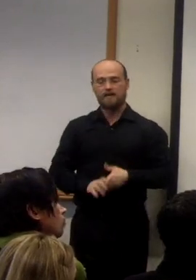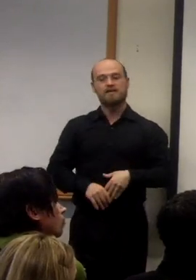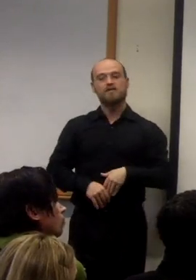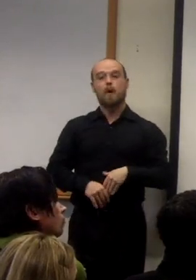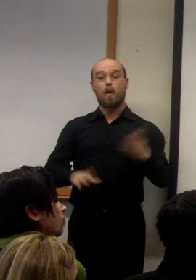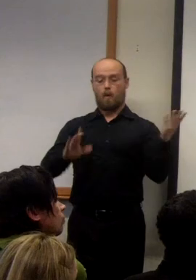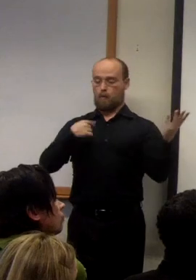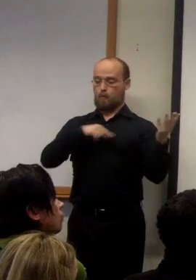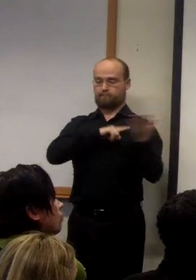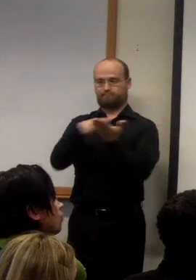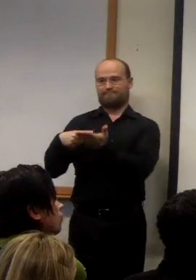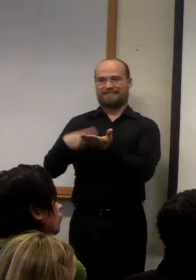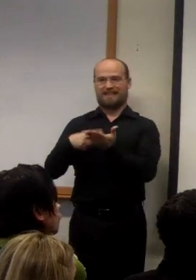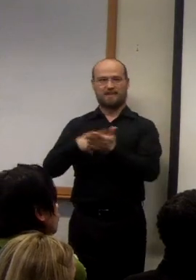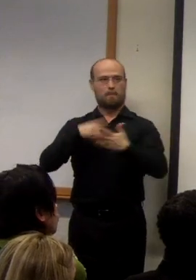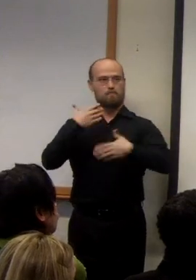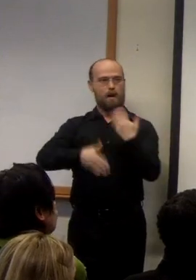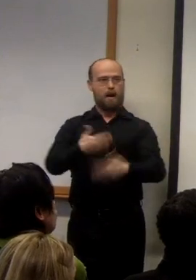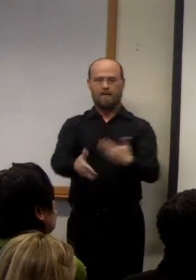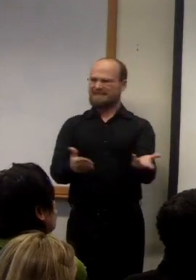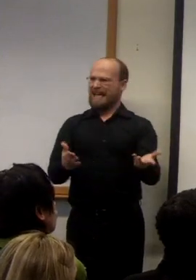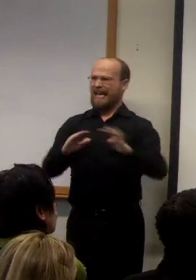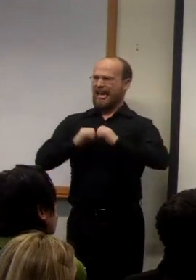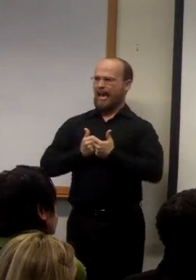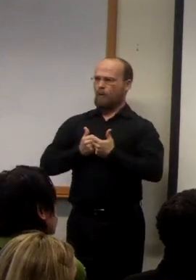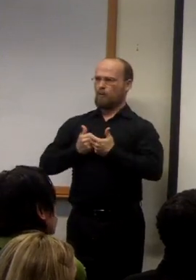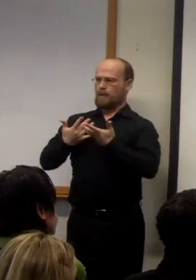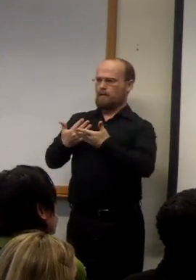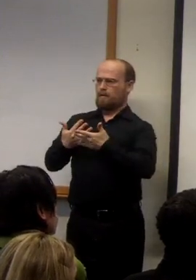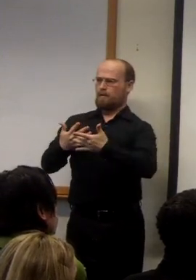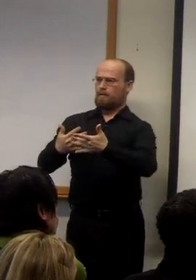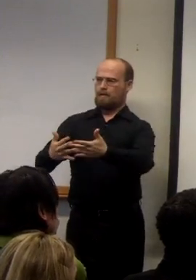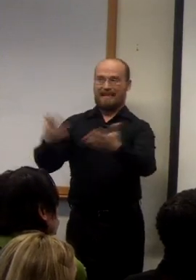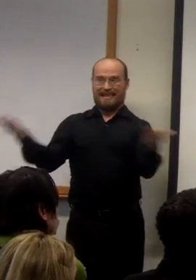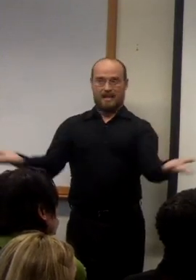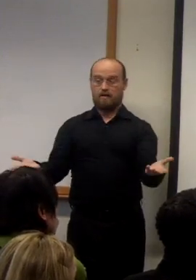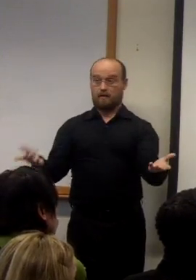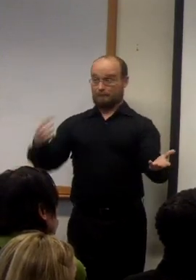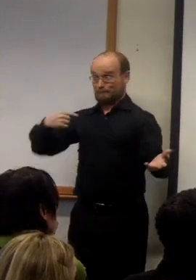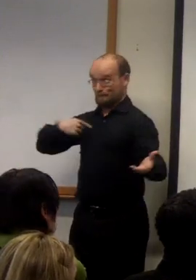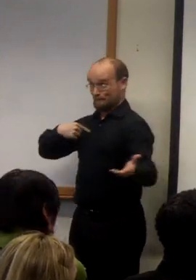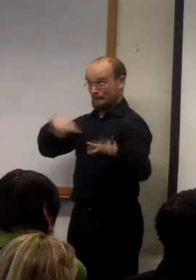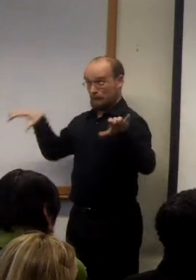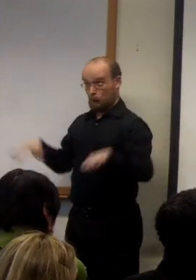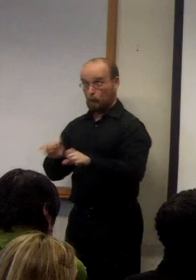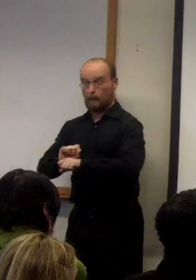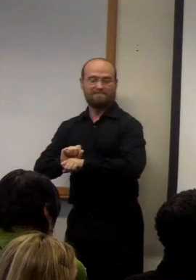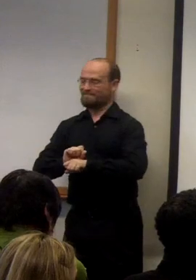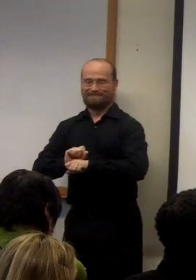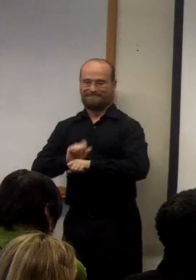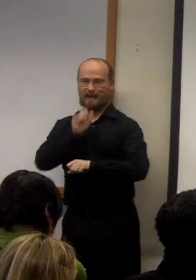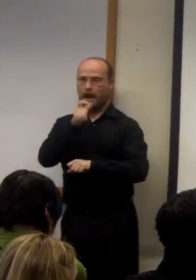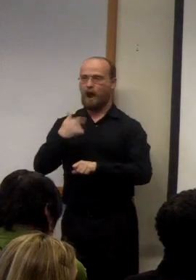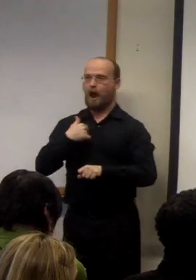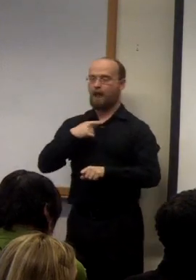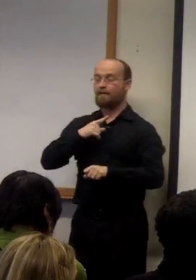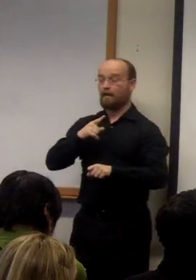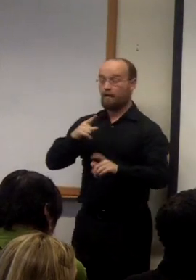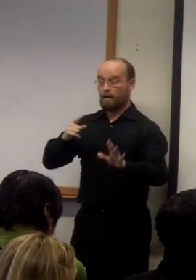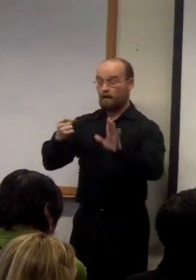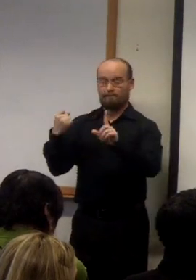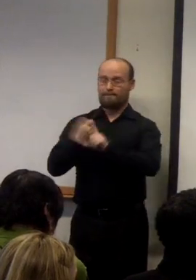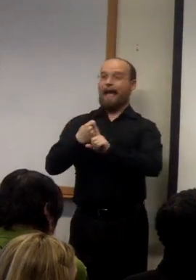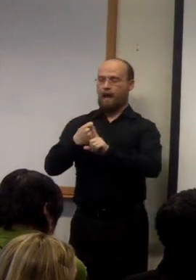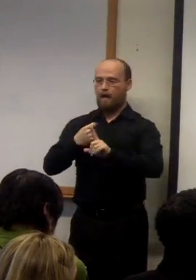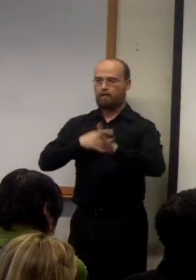we get here? I didn't do the work. You know, and that's one of the things that I'm reeling from right now. The reason I'm doing